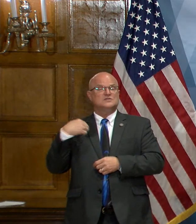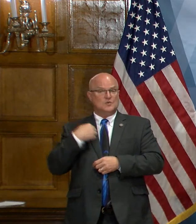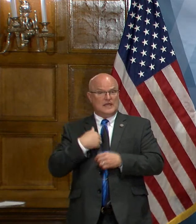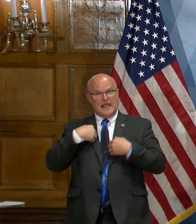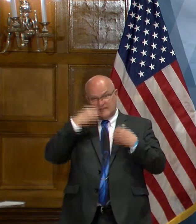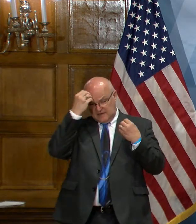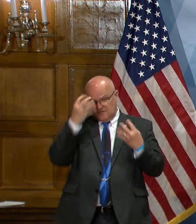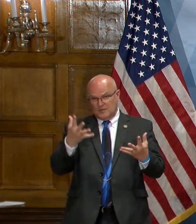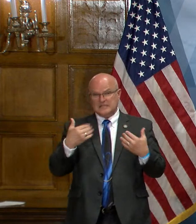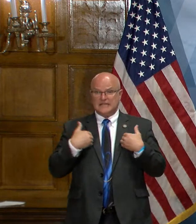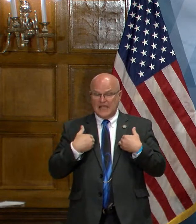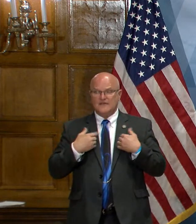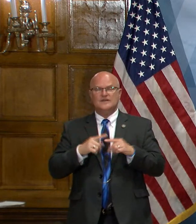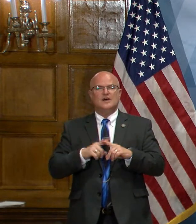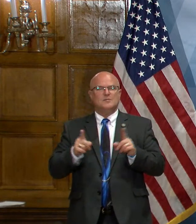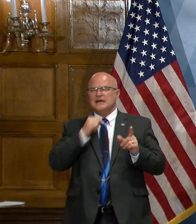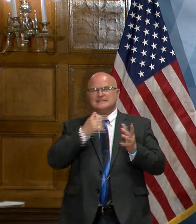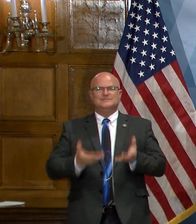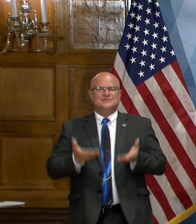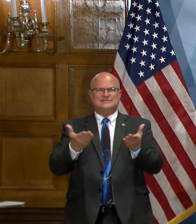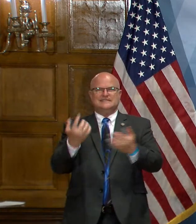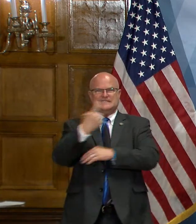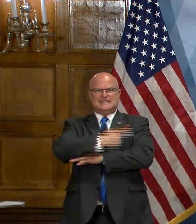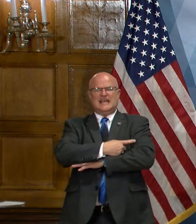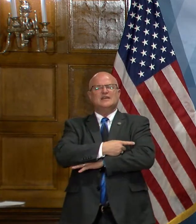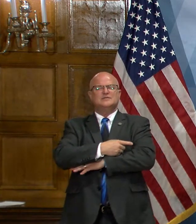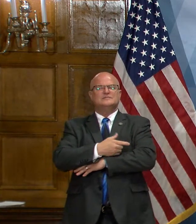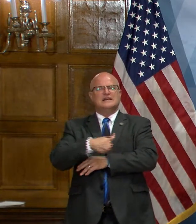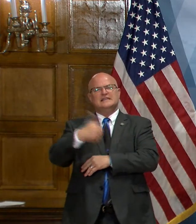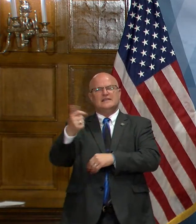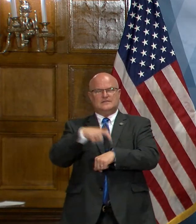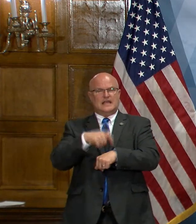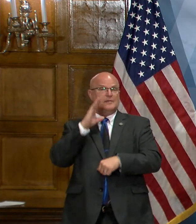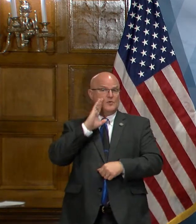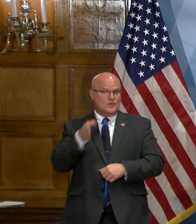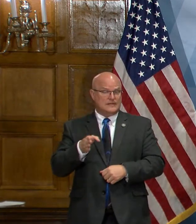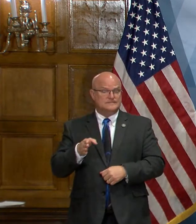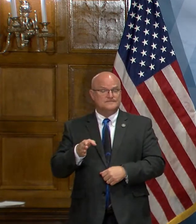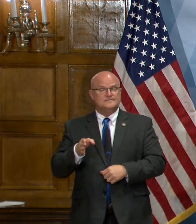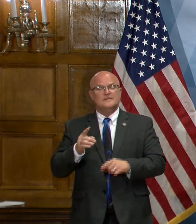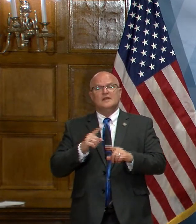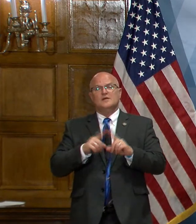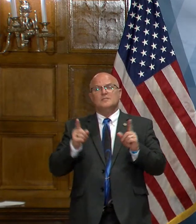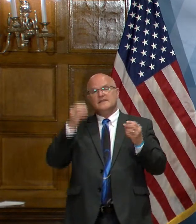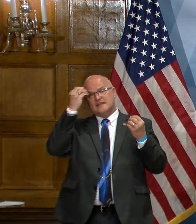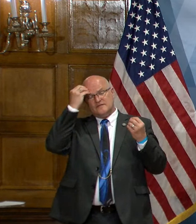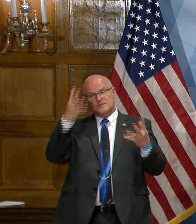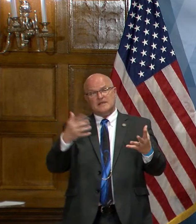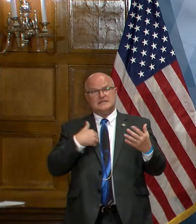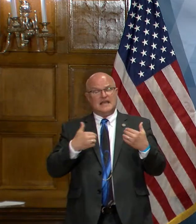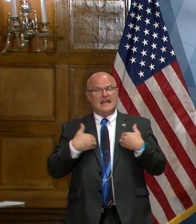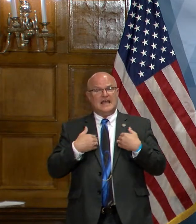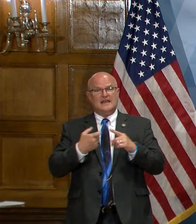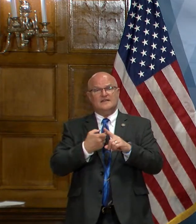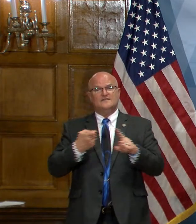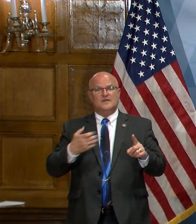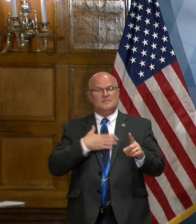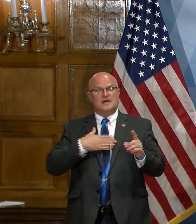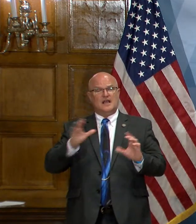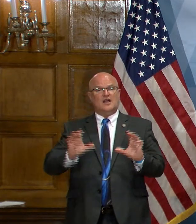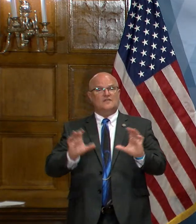that information, but we'll have to present that another occasion. The information I have from